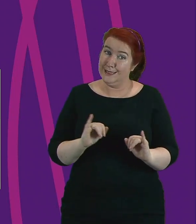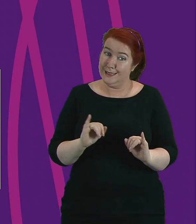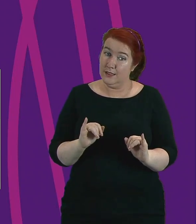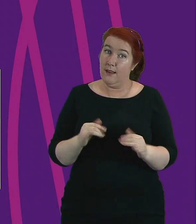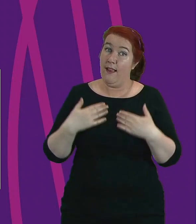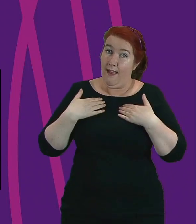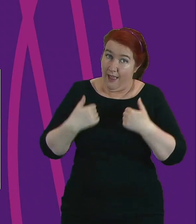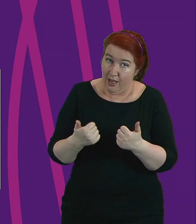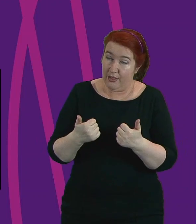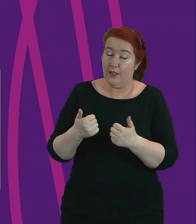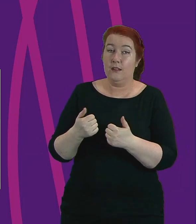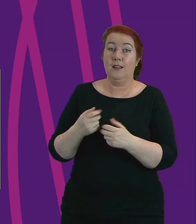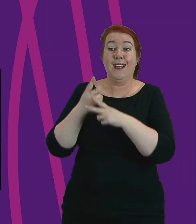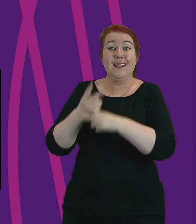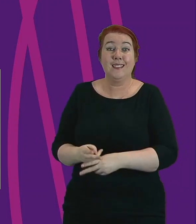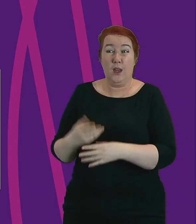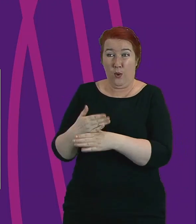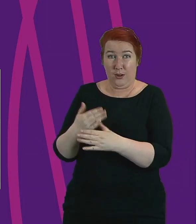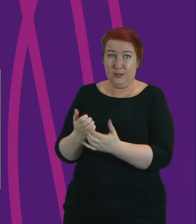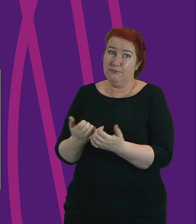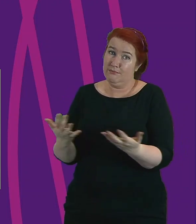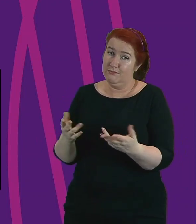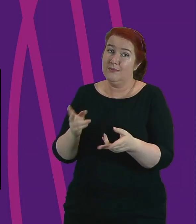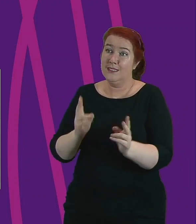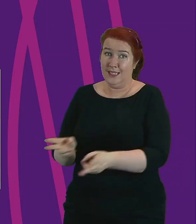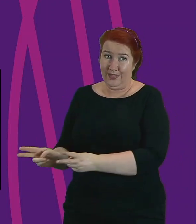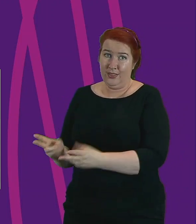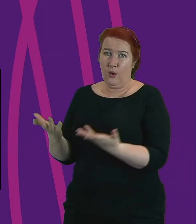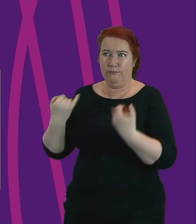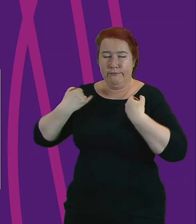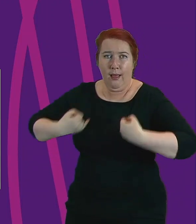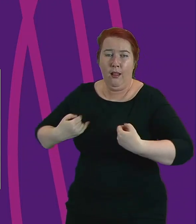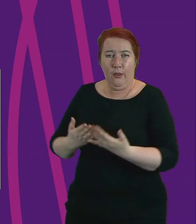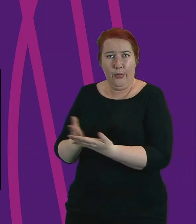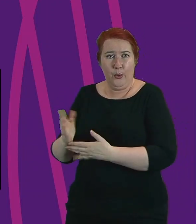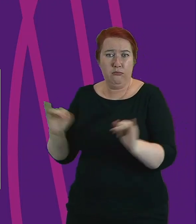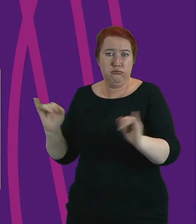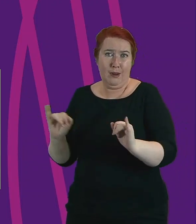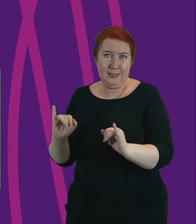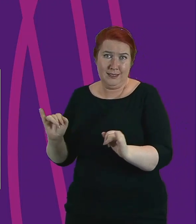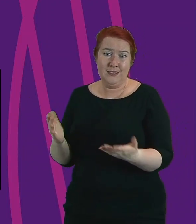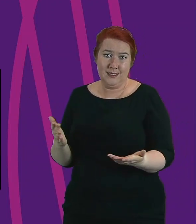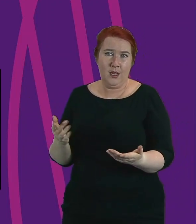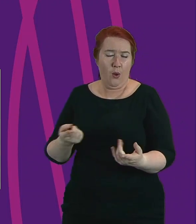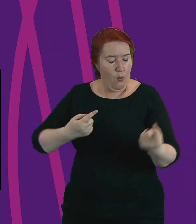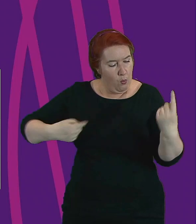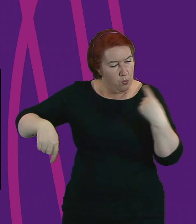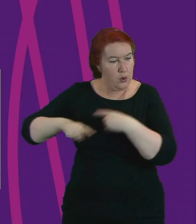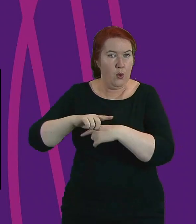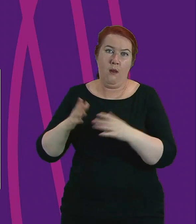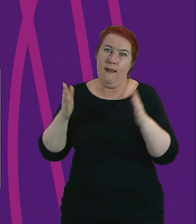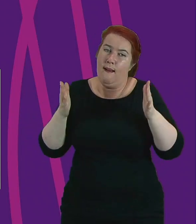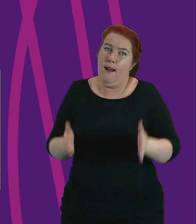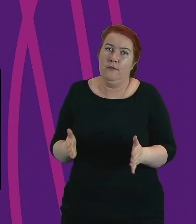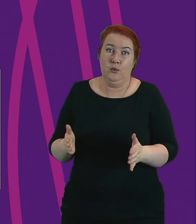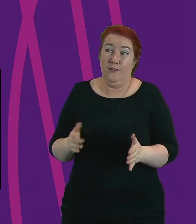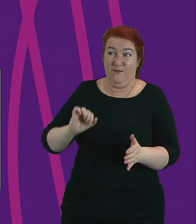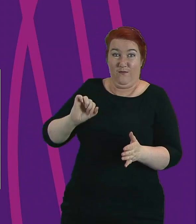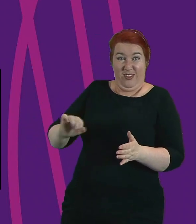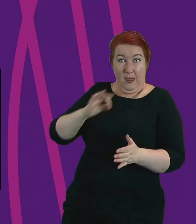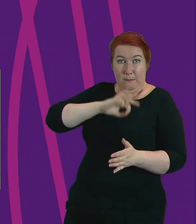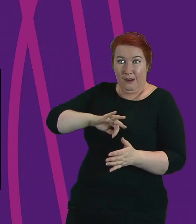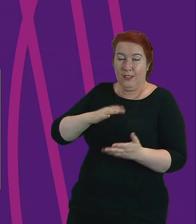health and care workers have also lost their lives and have become unwell in this crisis, and we all have to work for their benefit